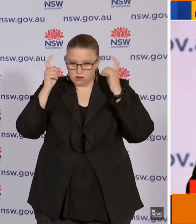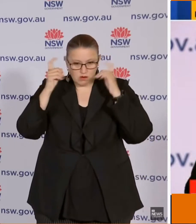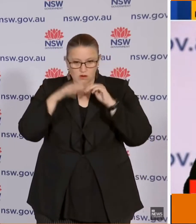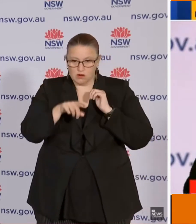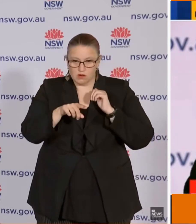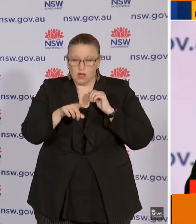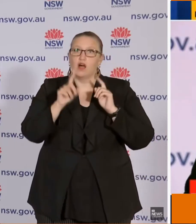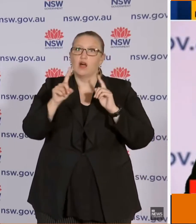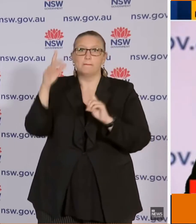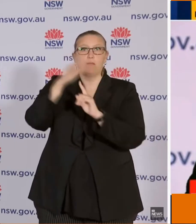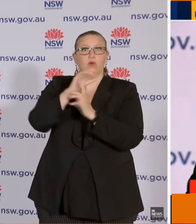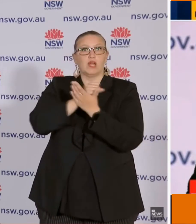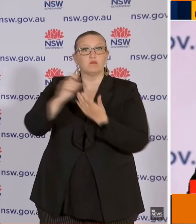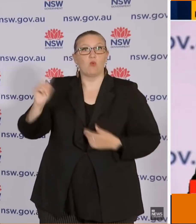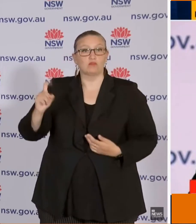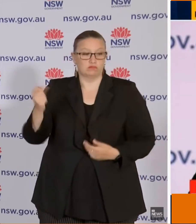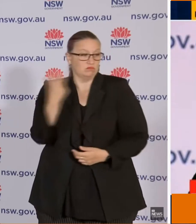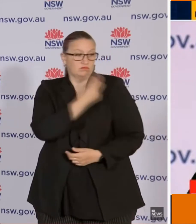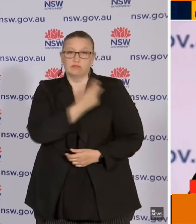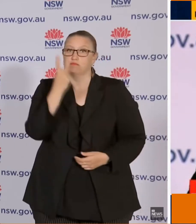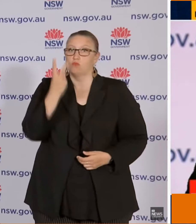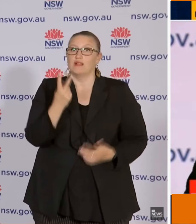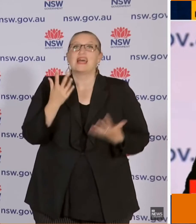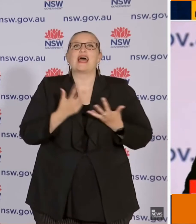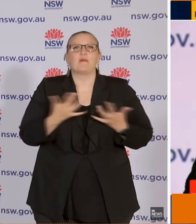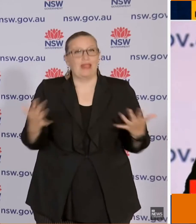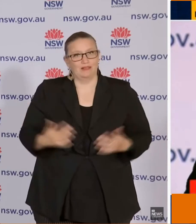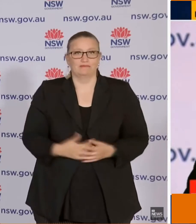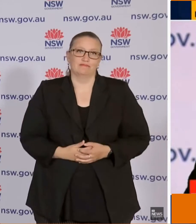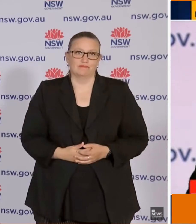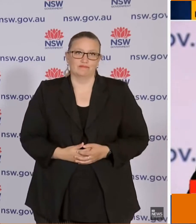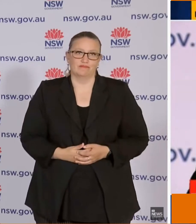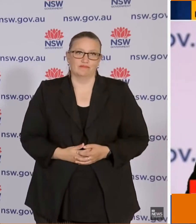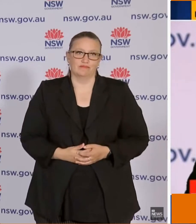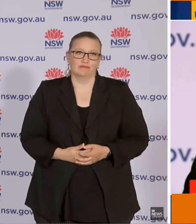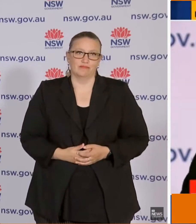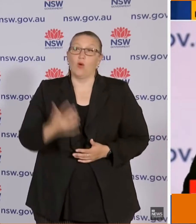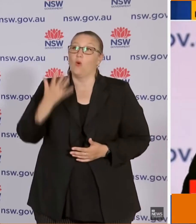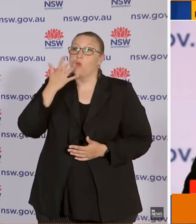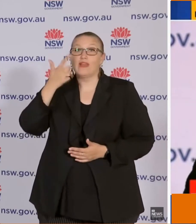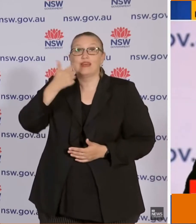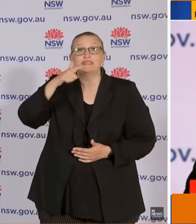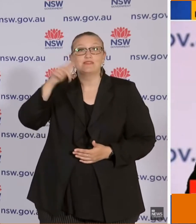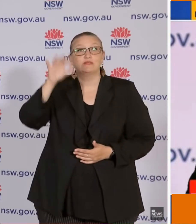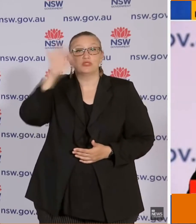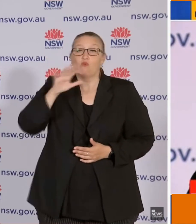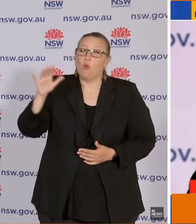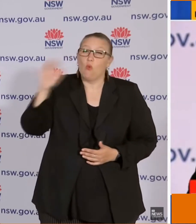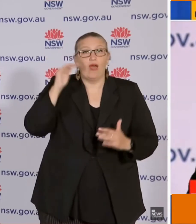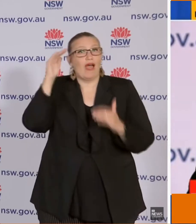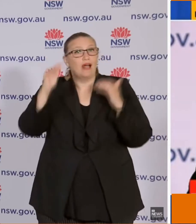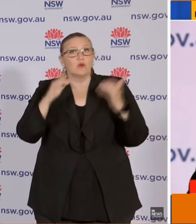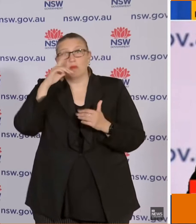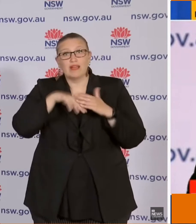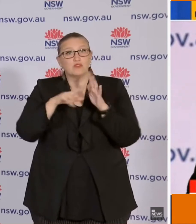come 70%, when the vast majority of people are vaccinated, case numbers, of course, will matter, but they'll